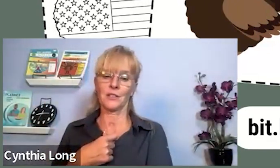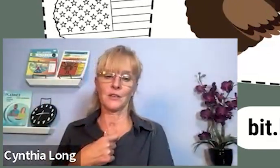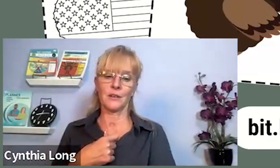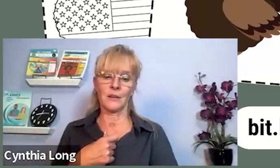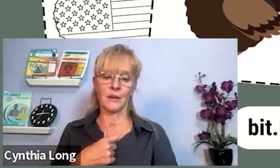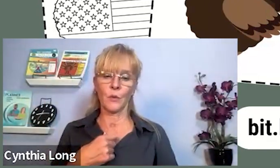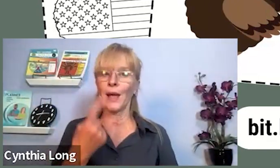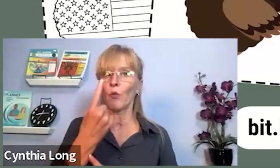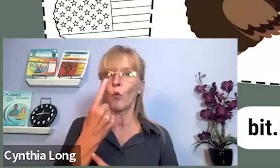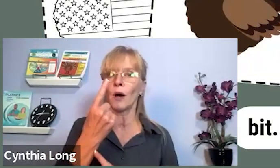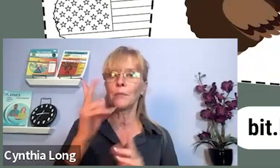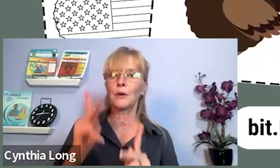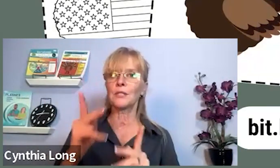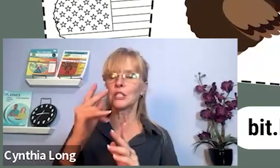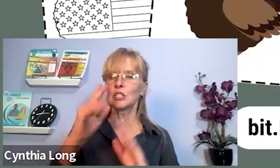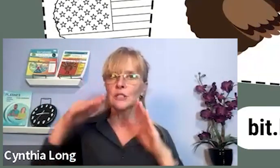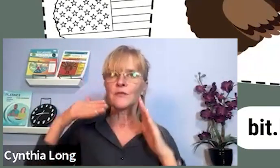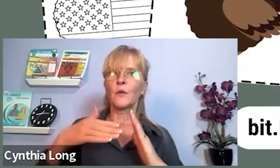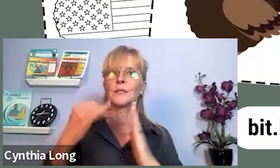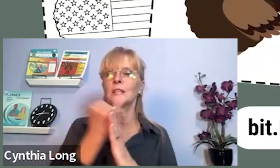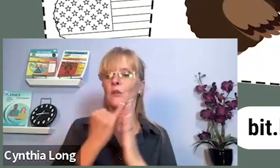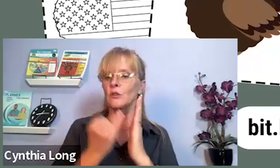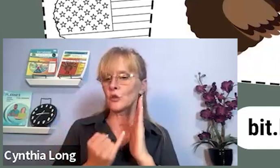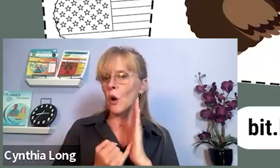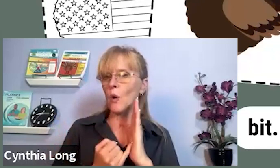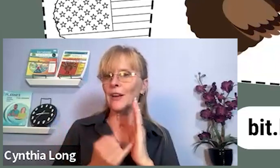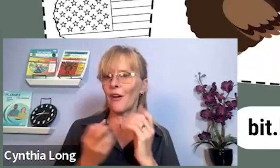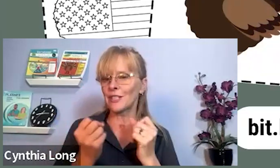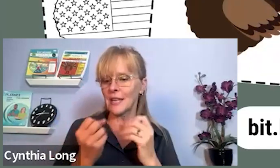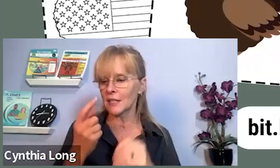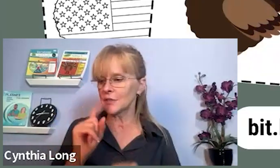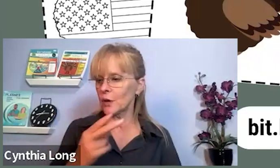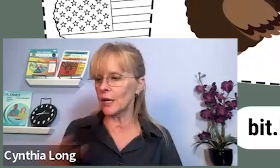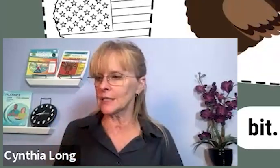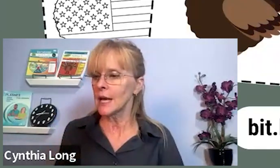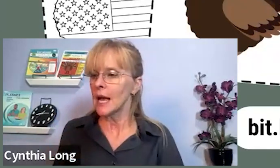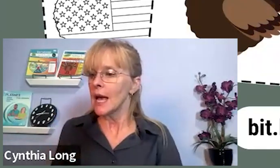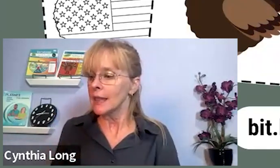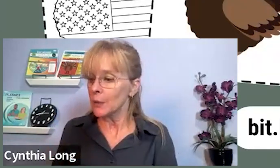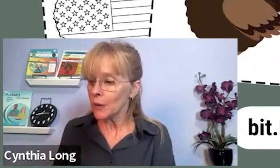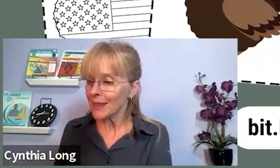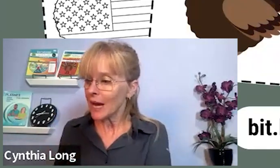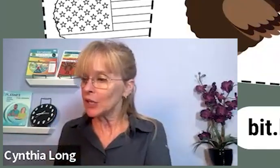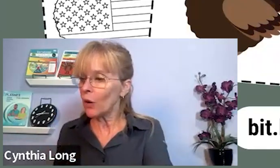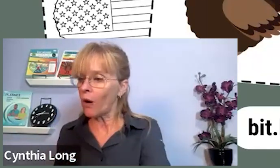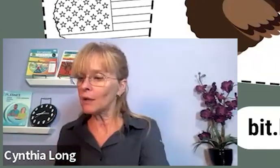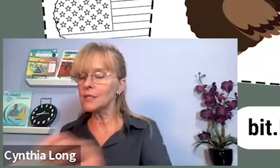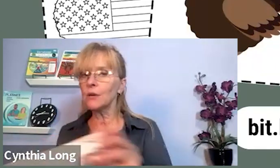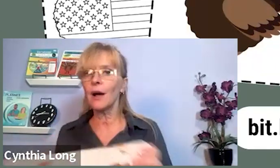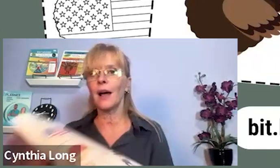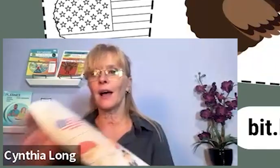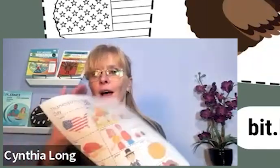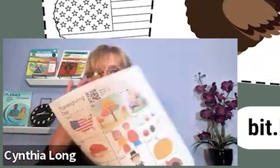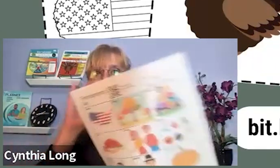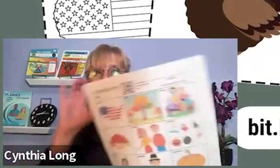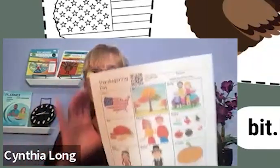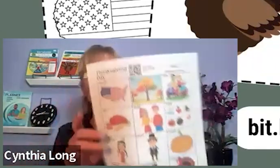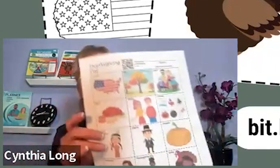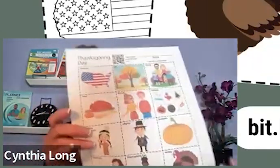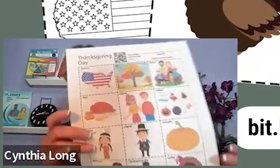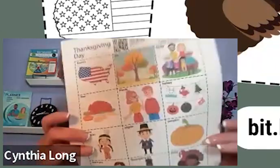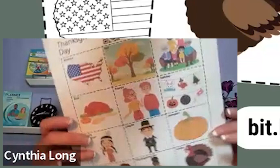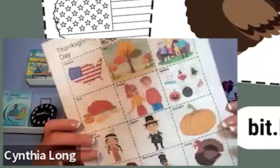my gosh. We have one person just focusing on drawing our signs for us. Then with that, you also have